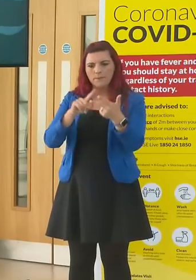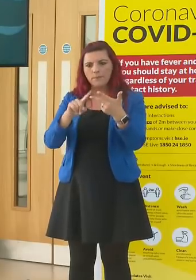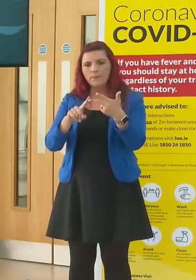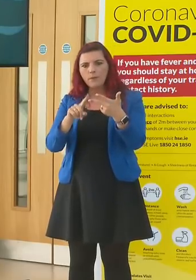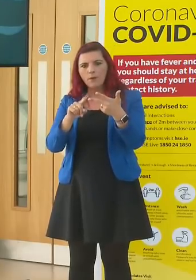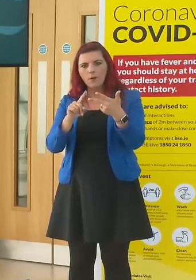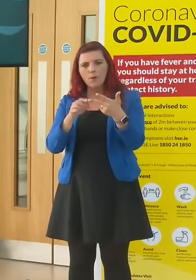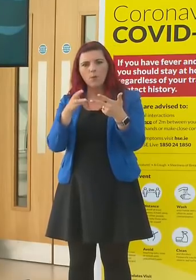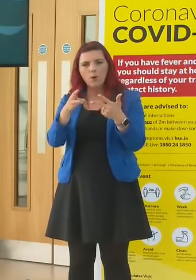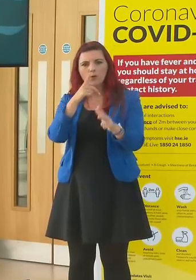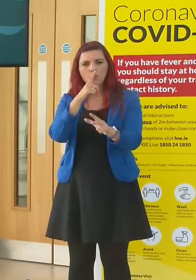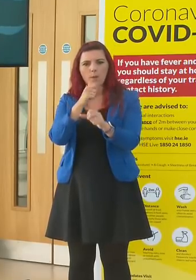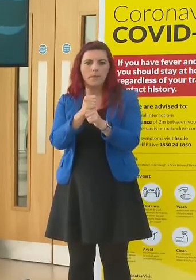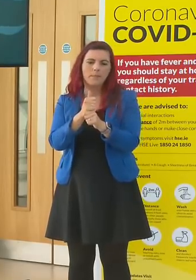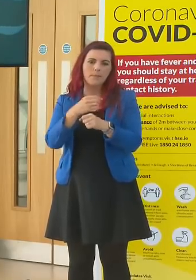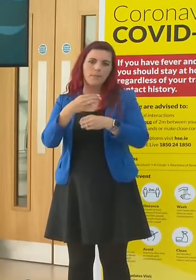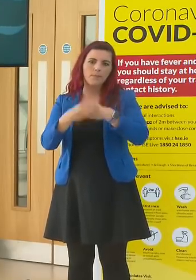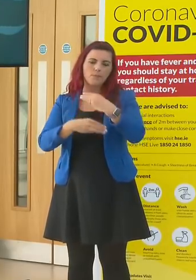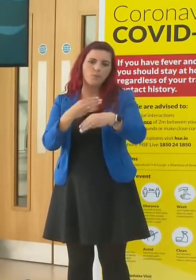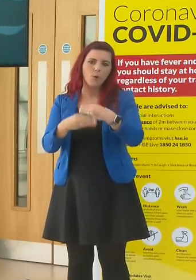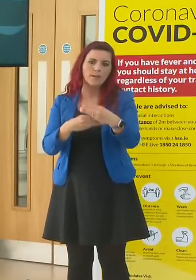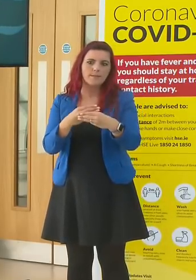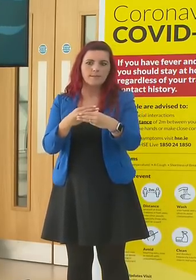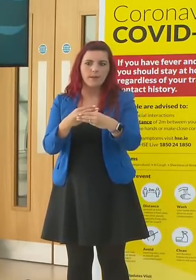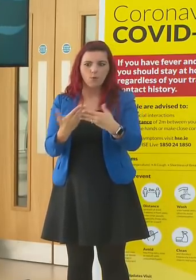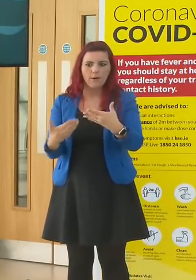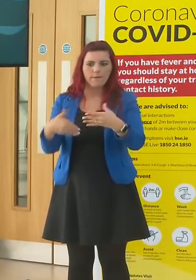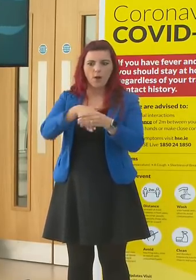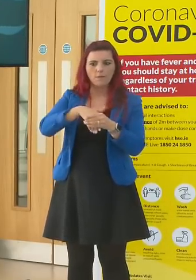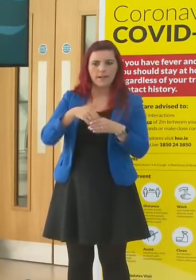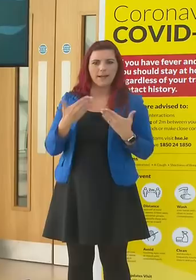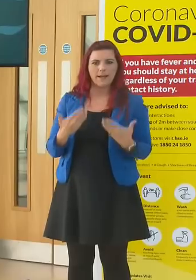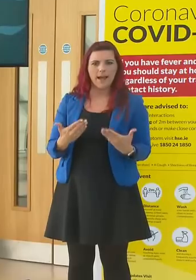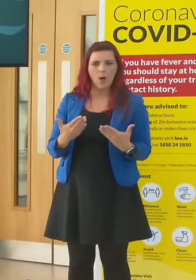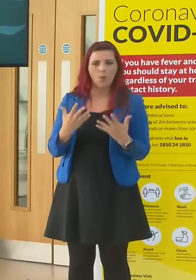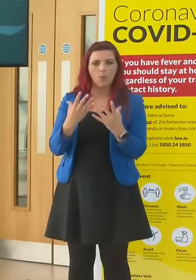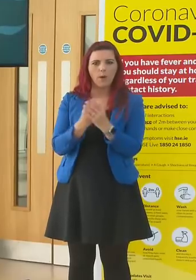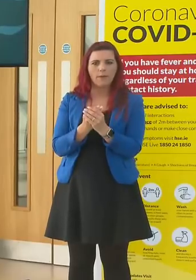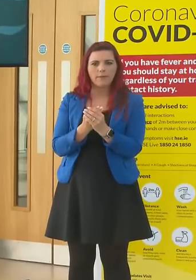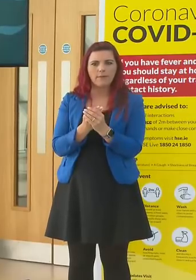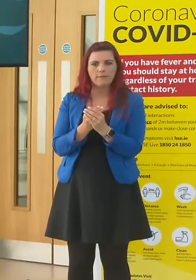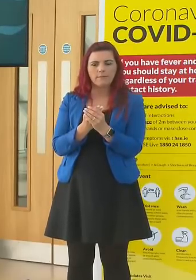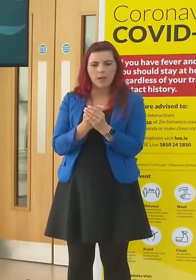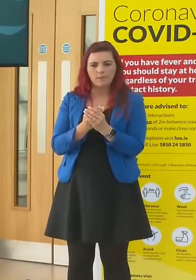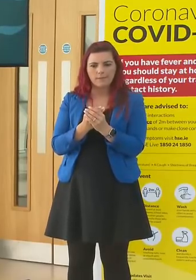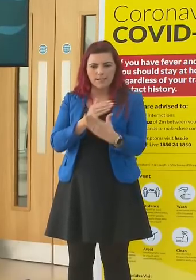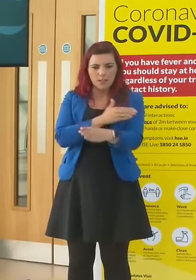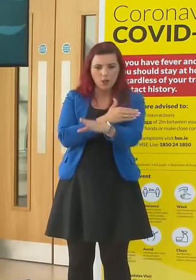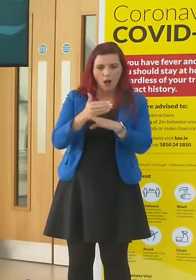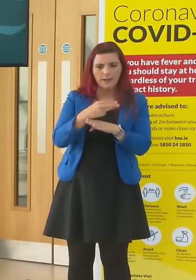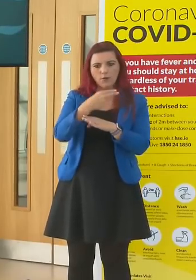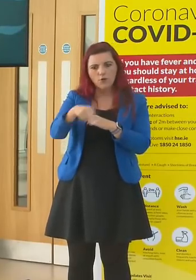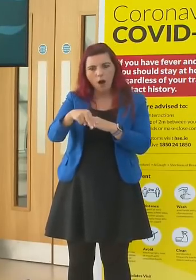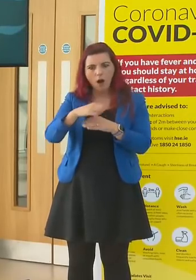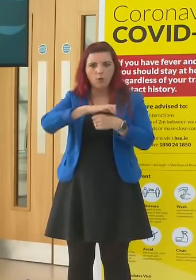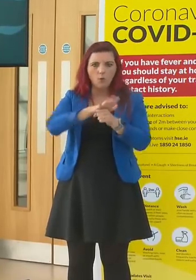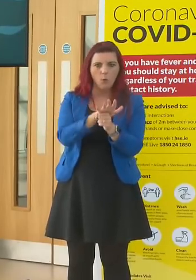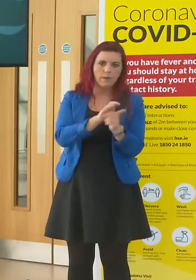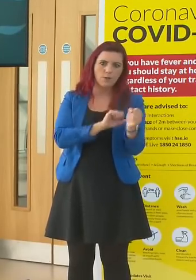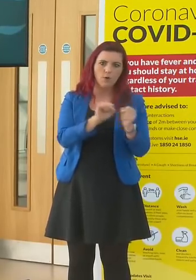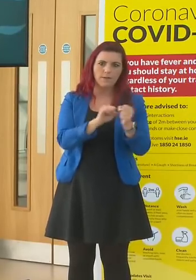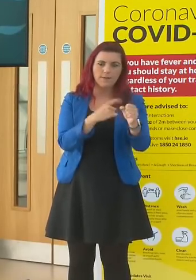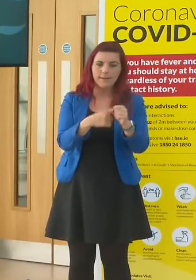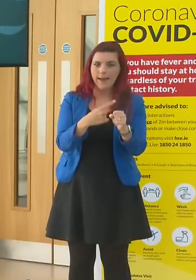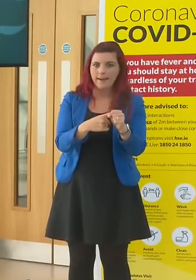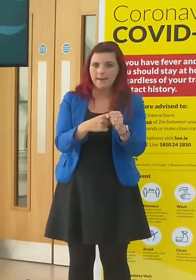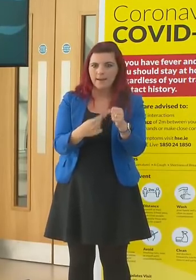briefly to update you on the process we're engaged in relation to going back to some of our non-COVID services. And finally,